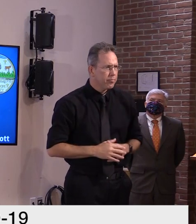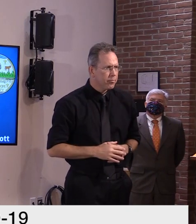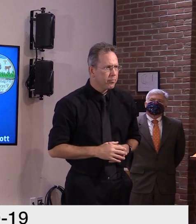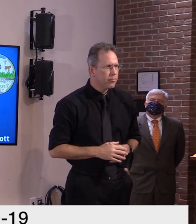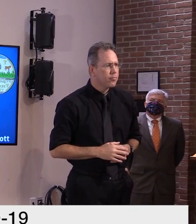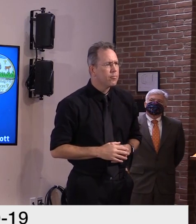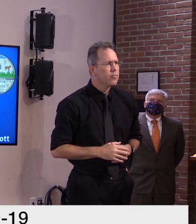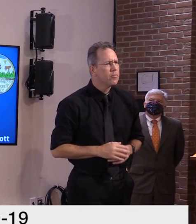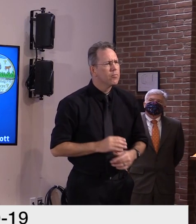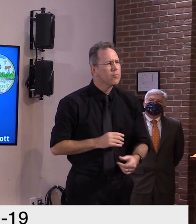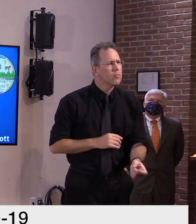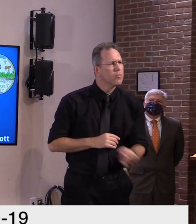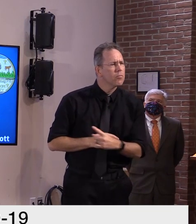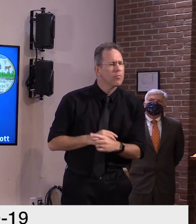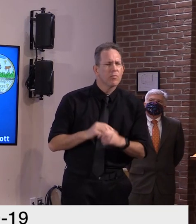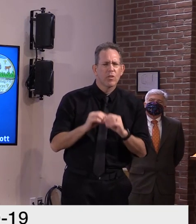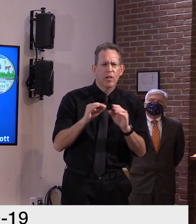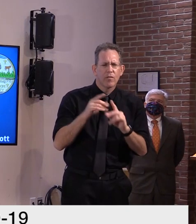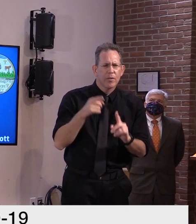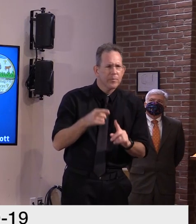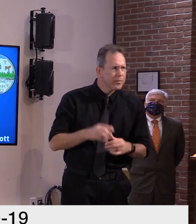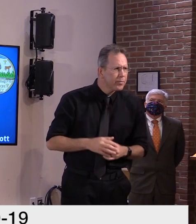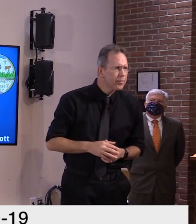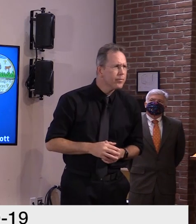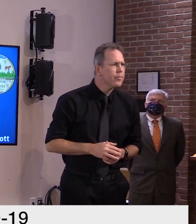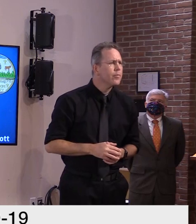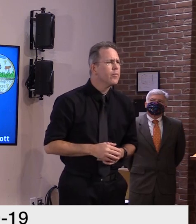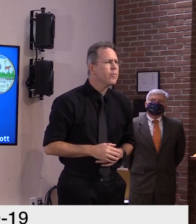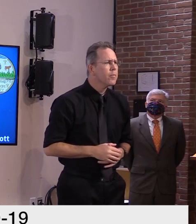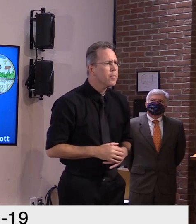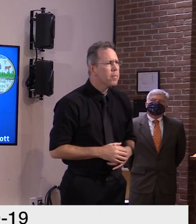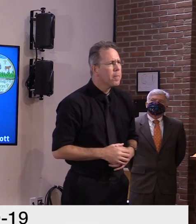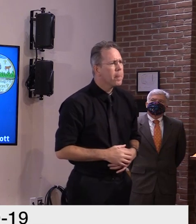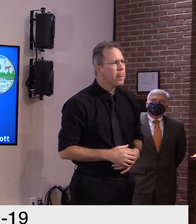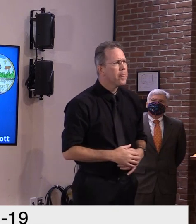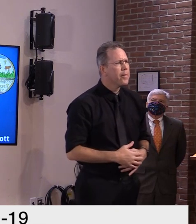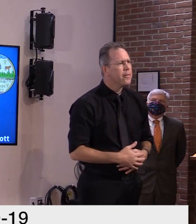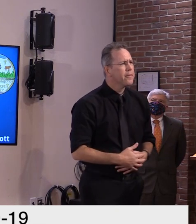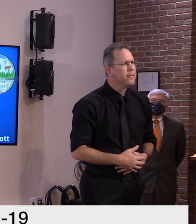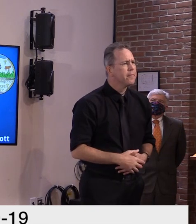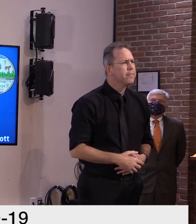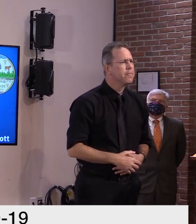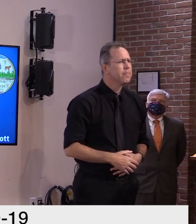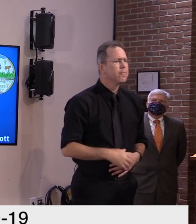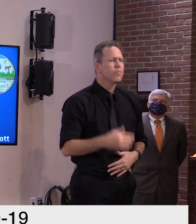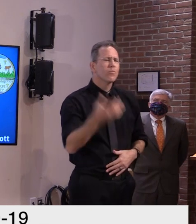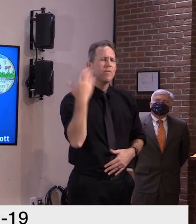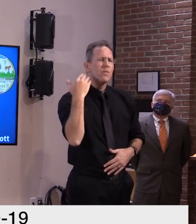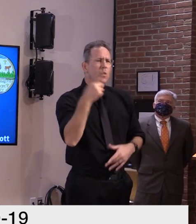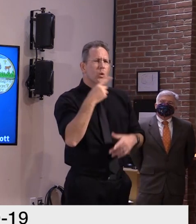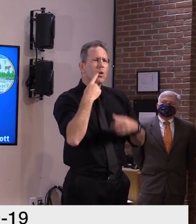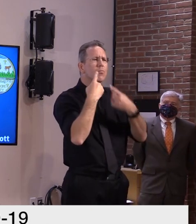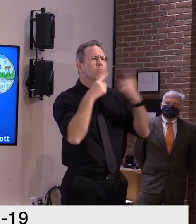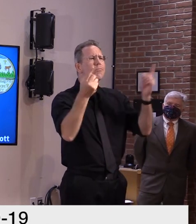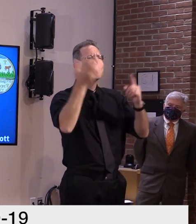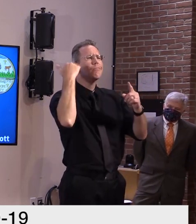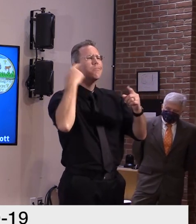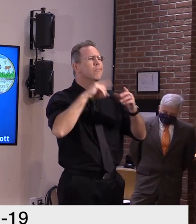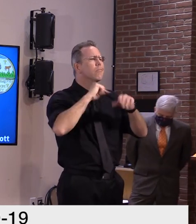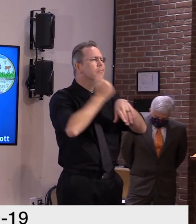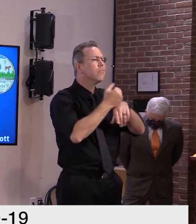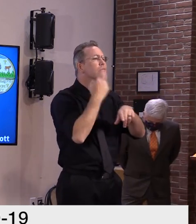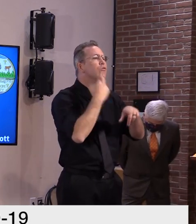guidance, he allowed for basically cocktails to go. is that same, would be that same sort of